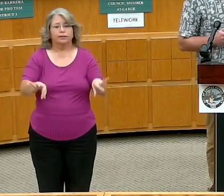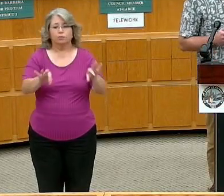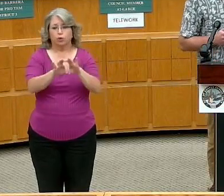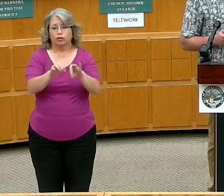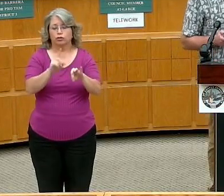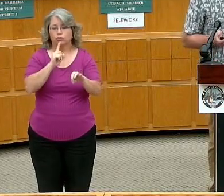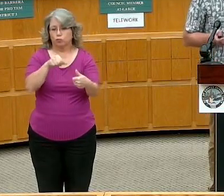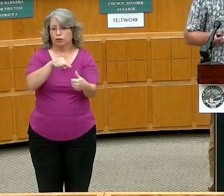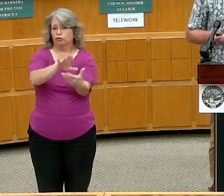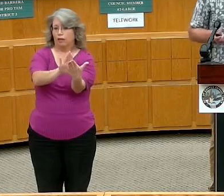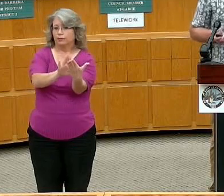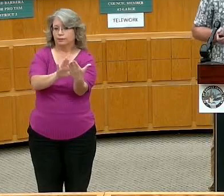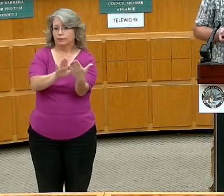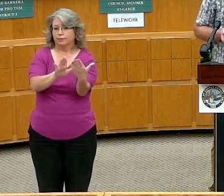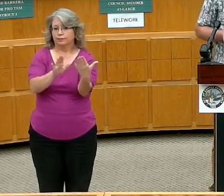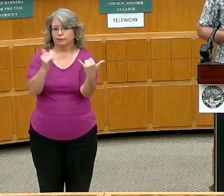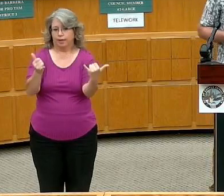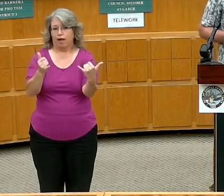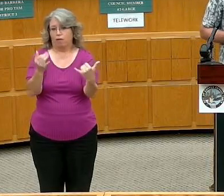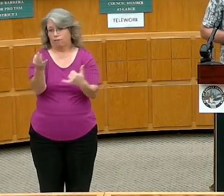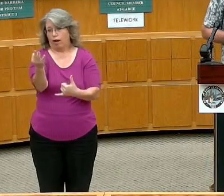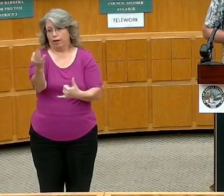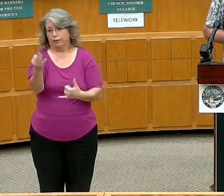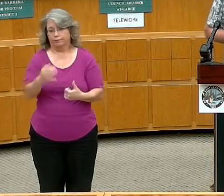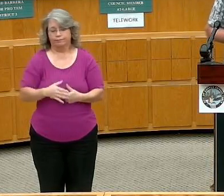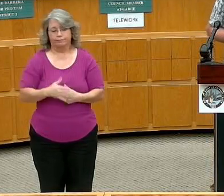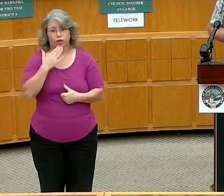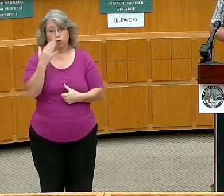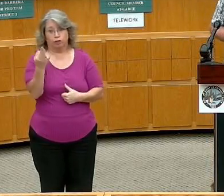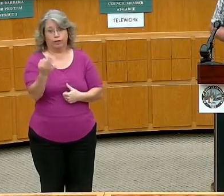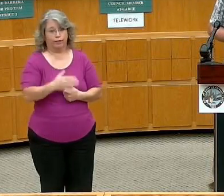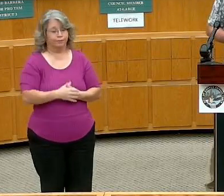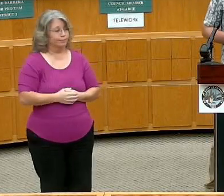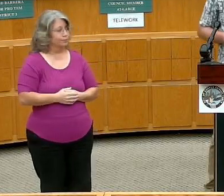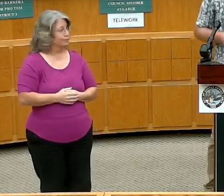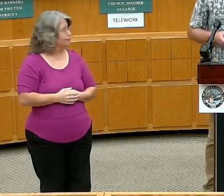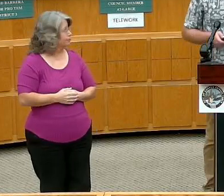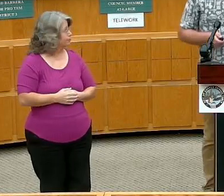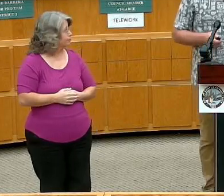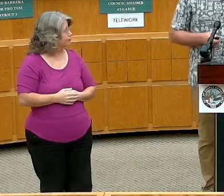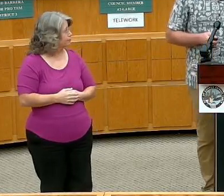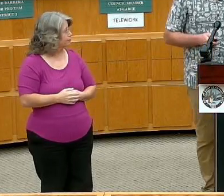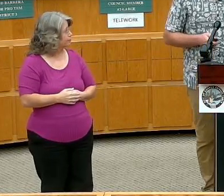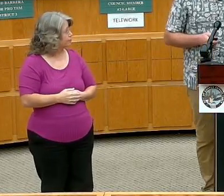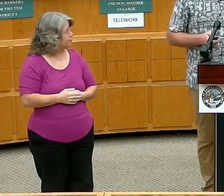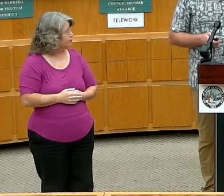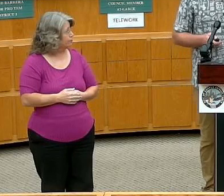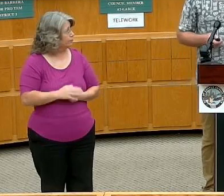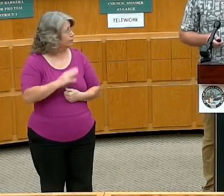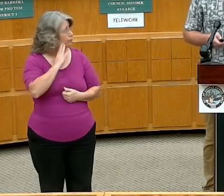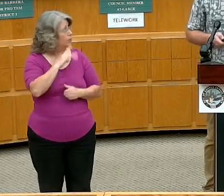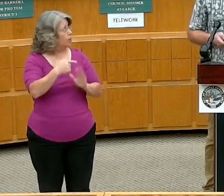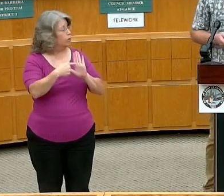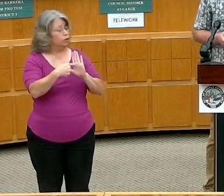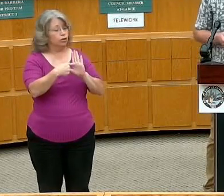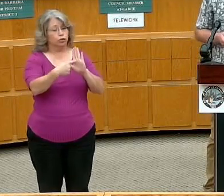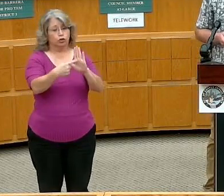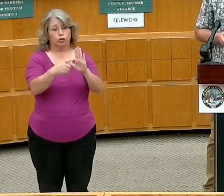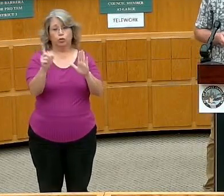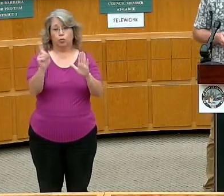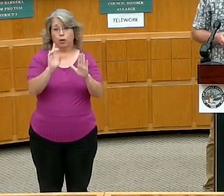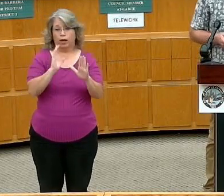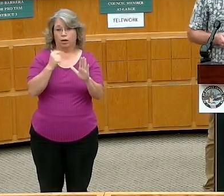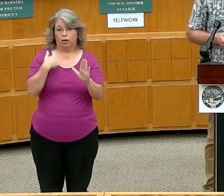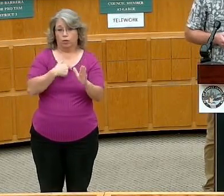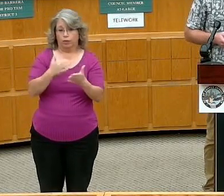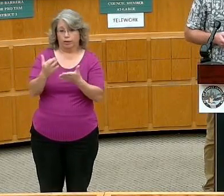I got to show a little bit about where this information came from. If anything, this is there so that later on,